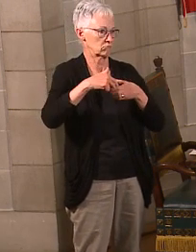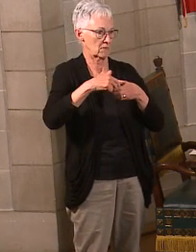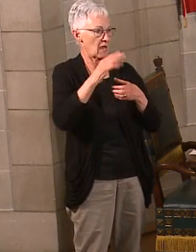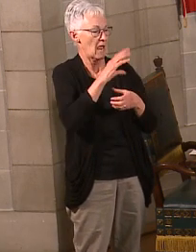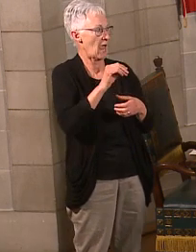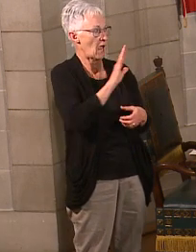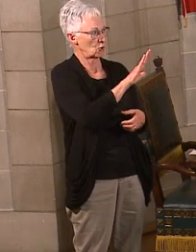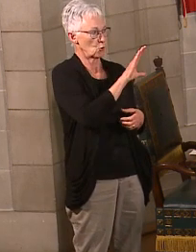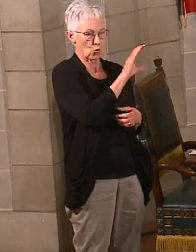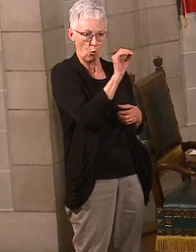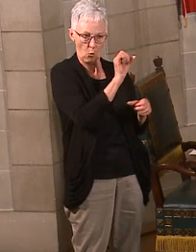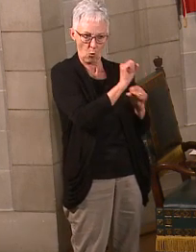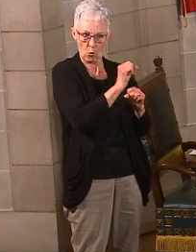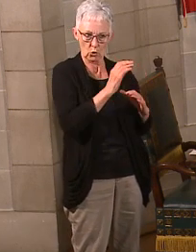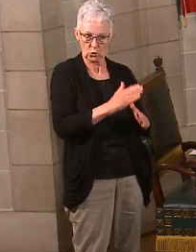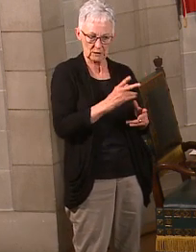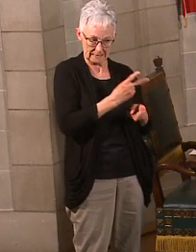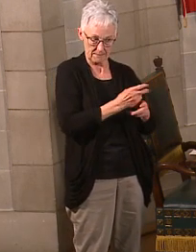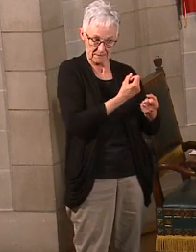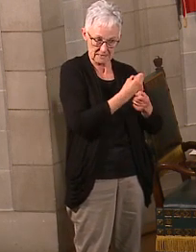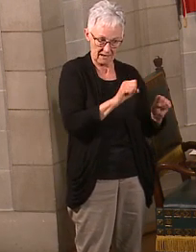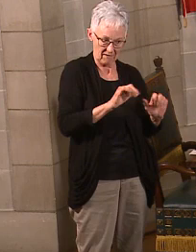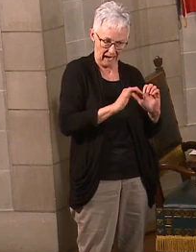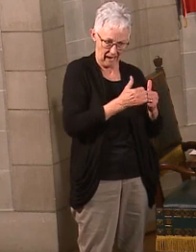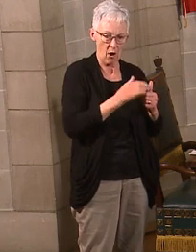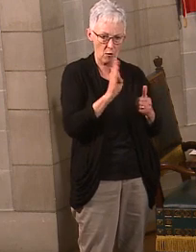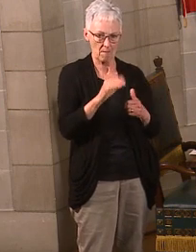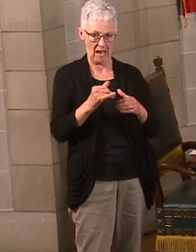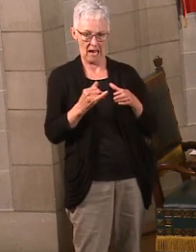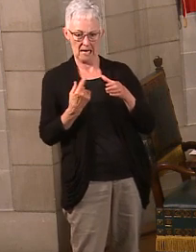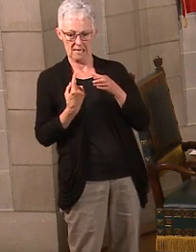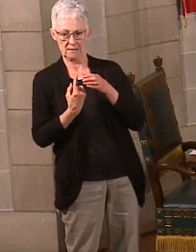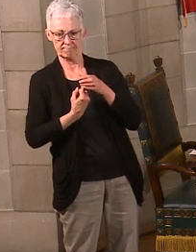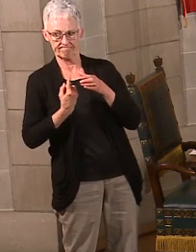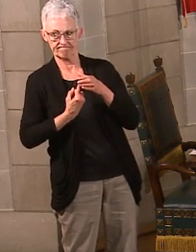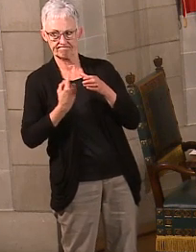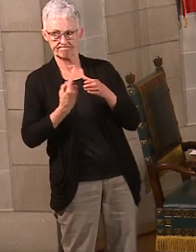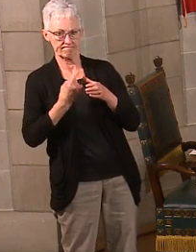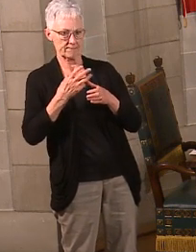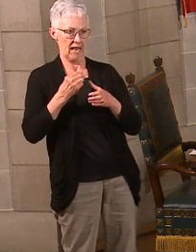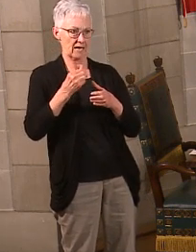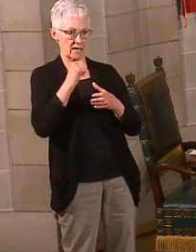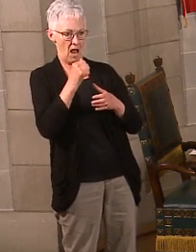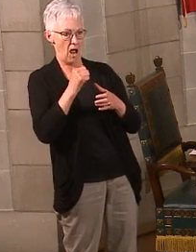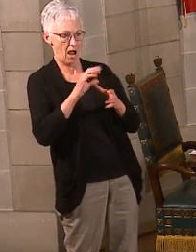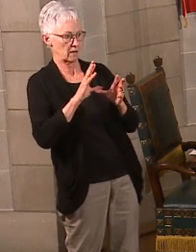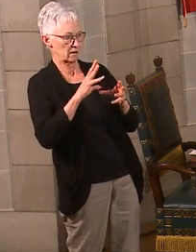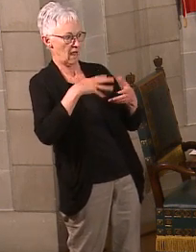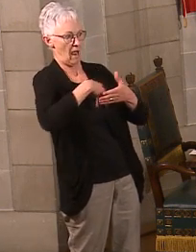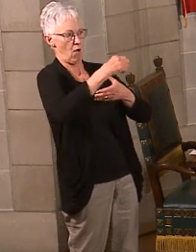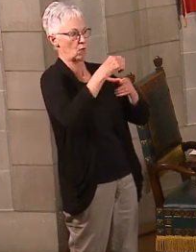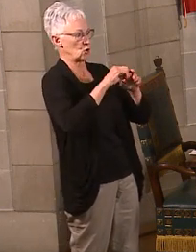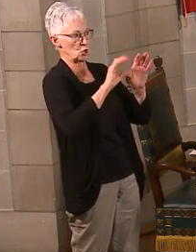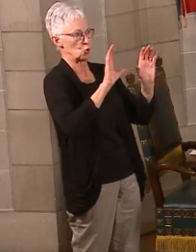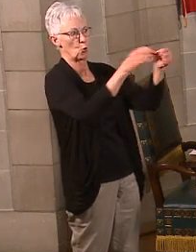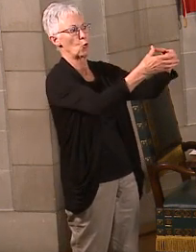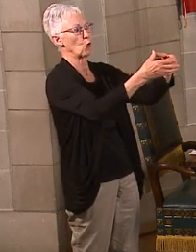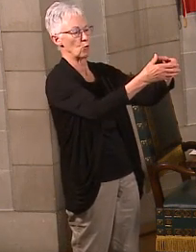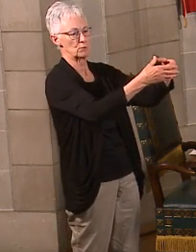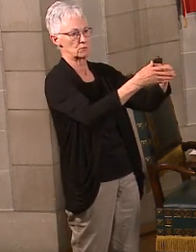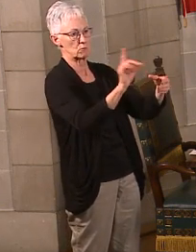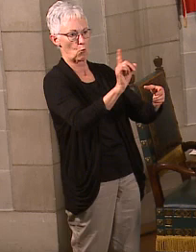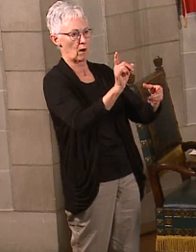for. And we also have shared information that would explain to people the need for them, kind of a reminder of something that we have been